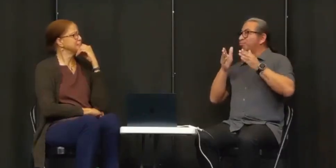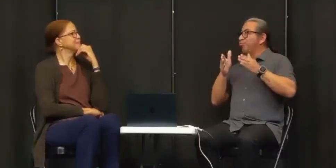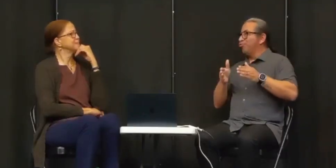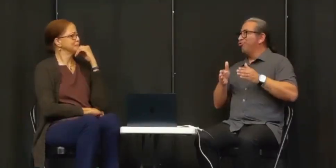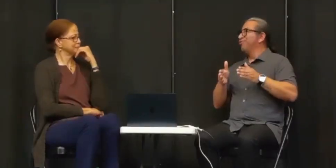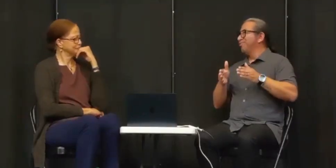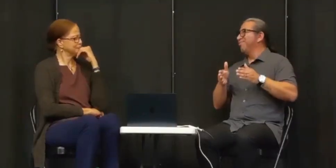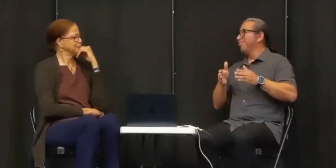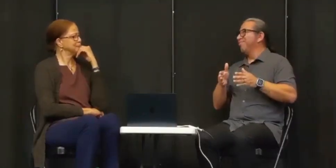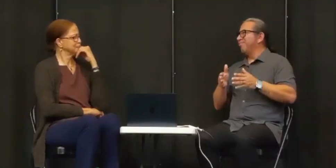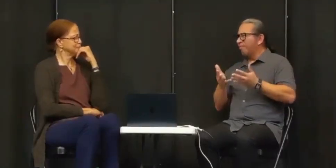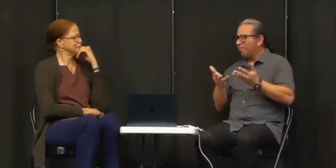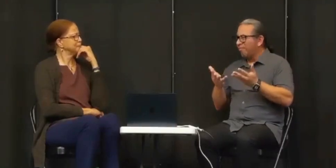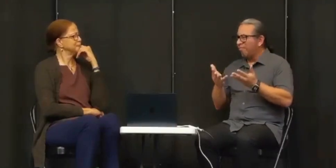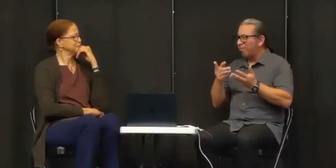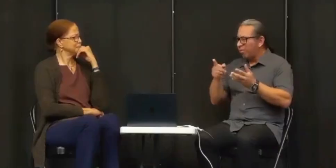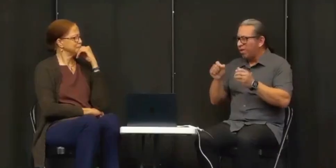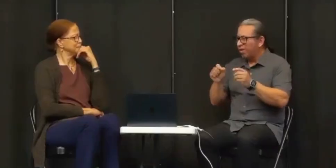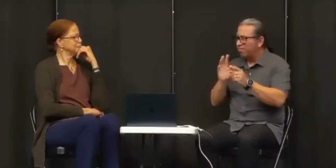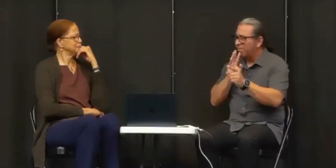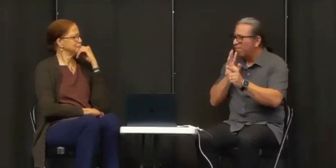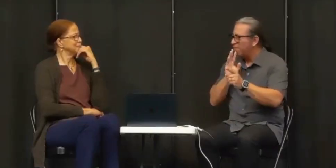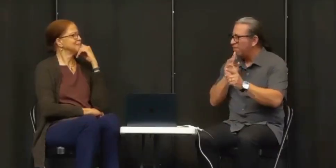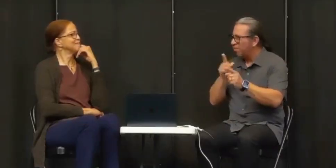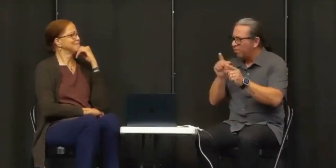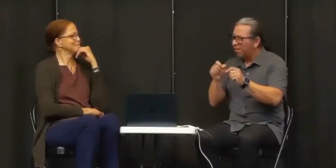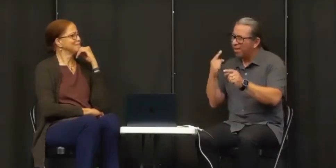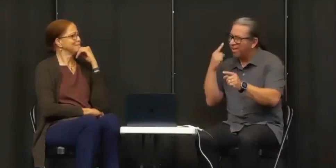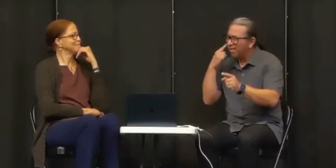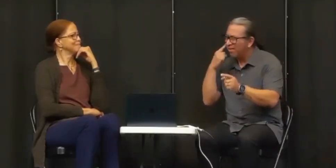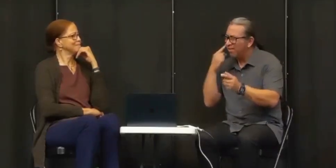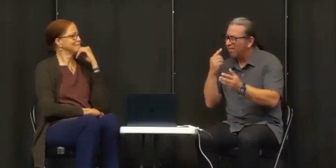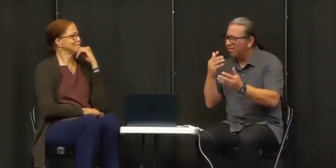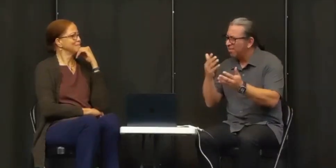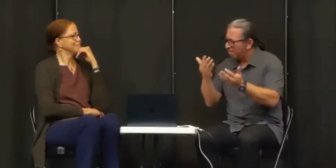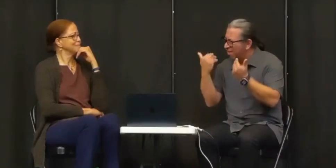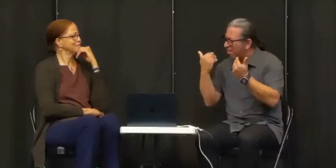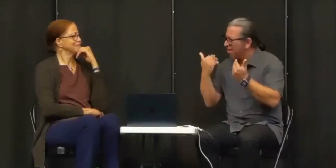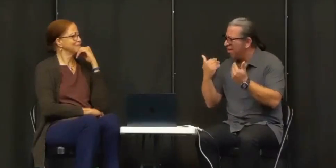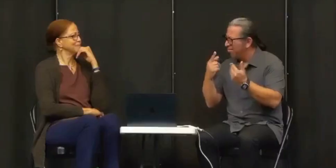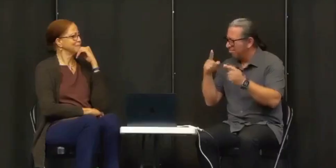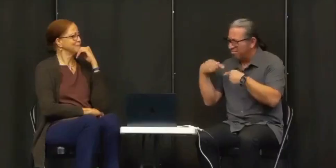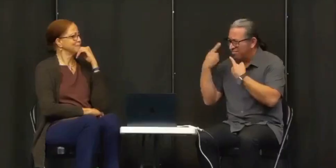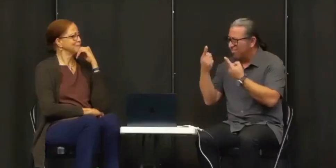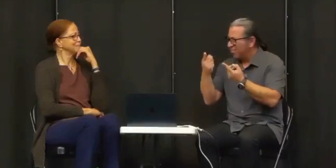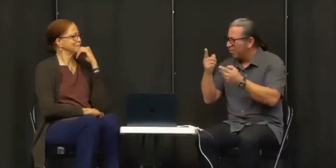of denial. You know, like I said, I'm a deaf person. You okay? If you want to talk, you